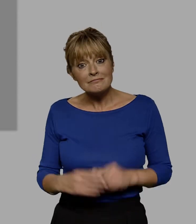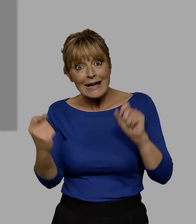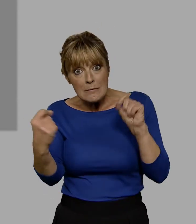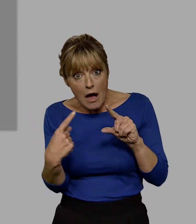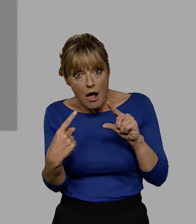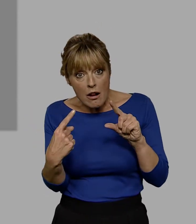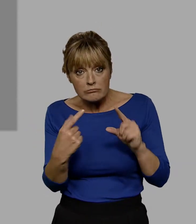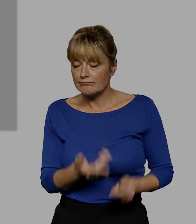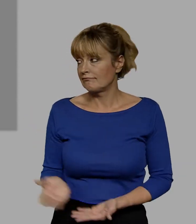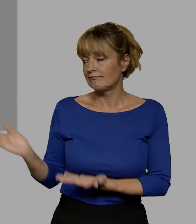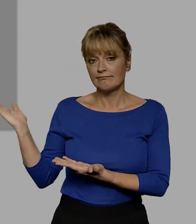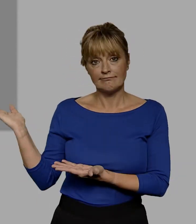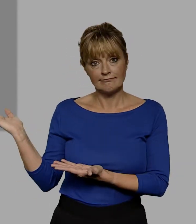Email: